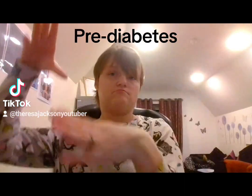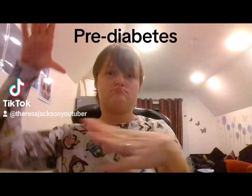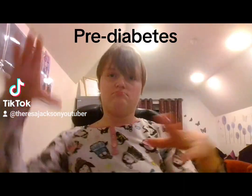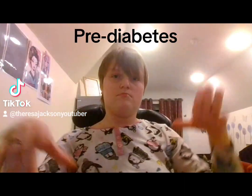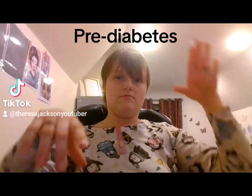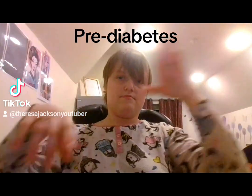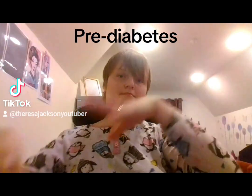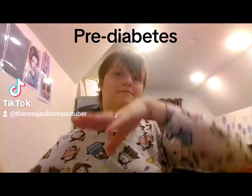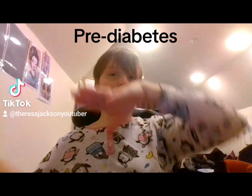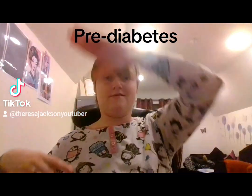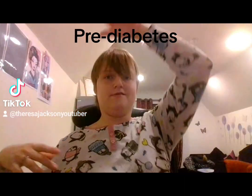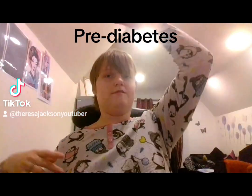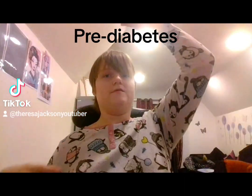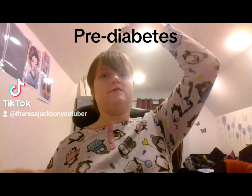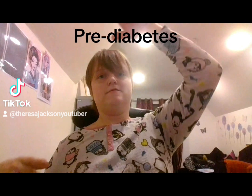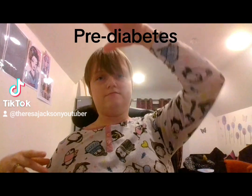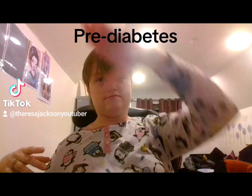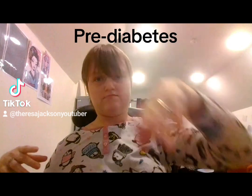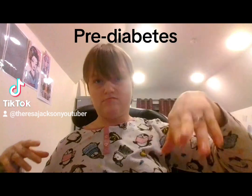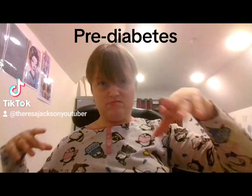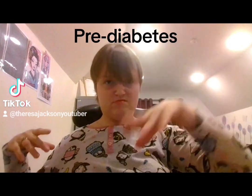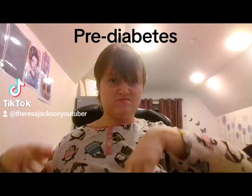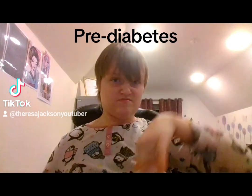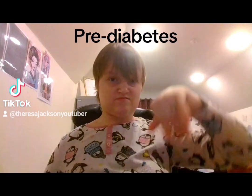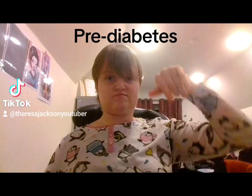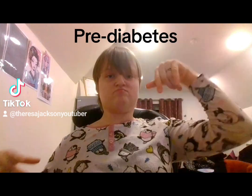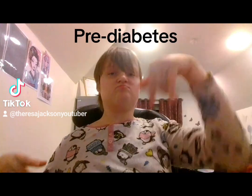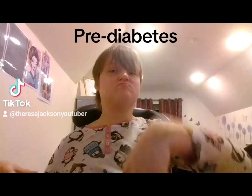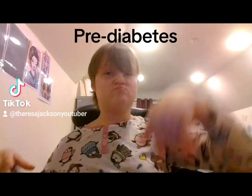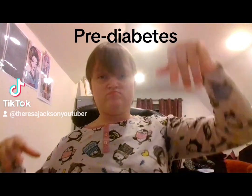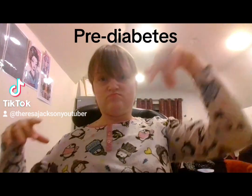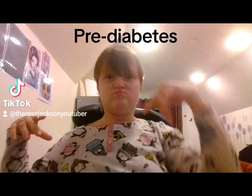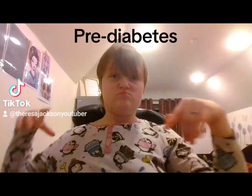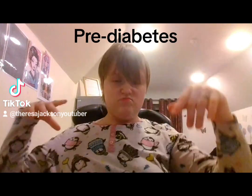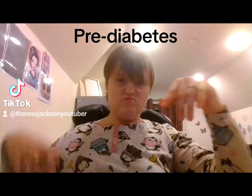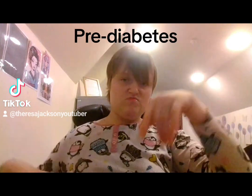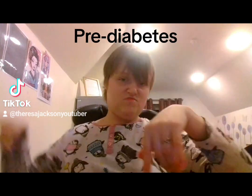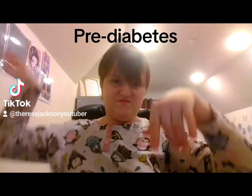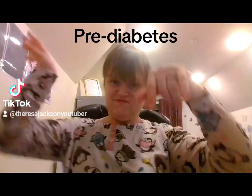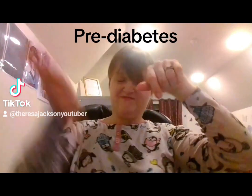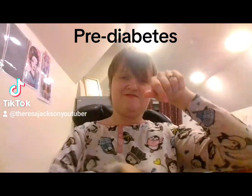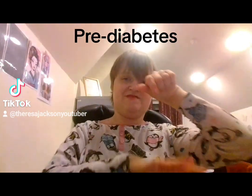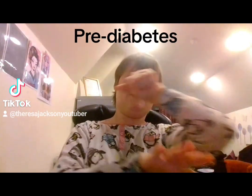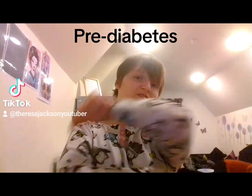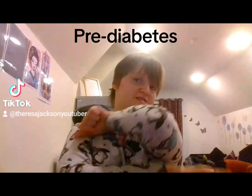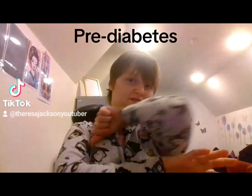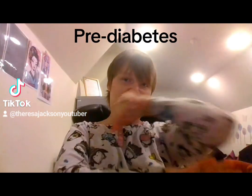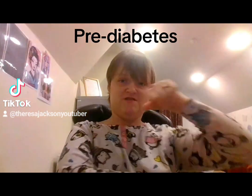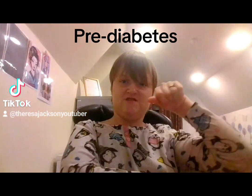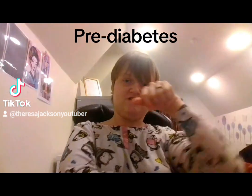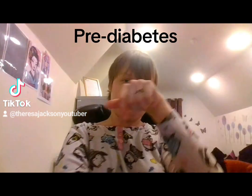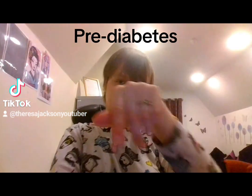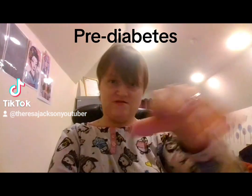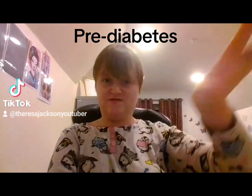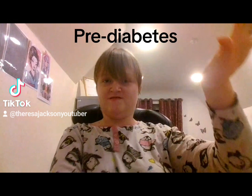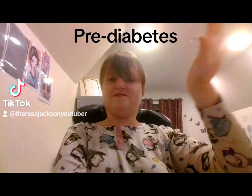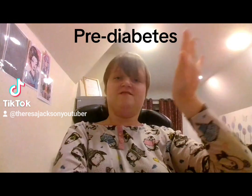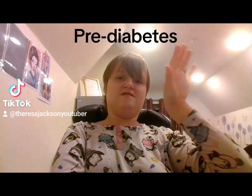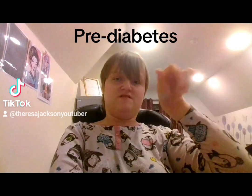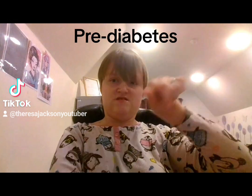keep rising. This means more insulin is released. For some people with type